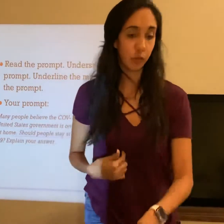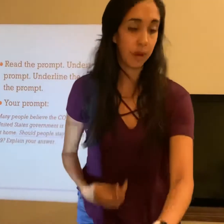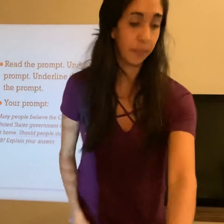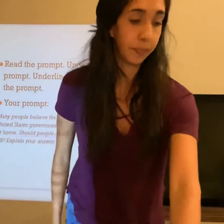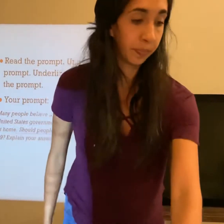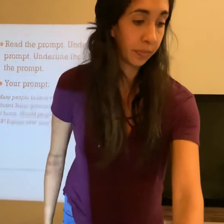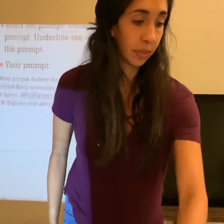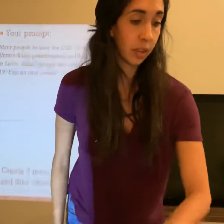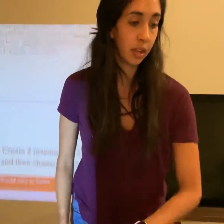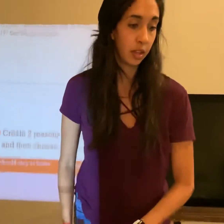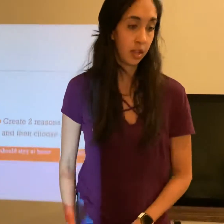me.